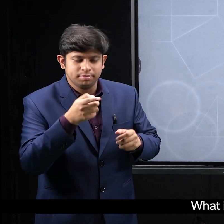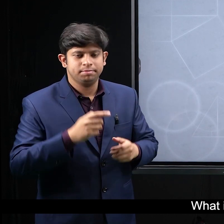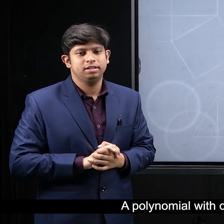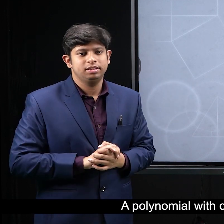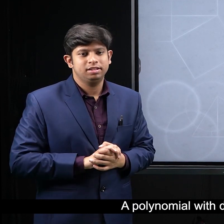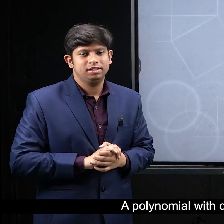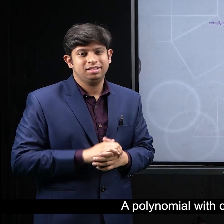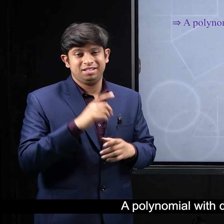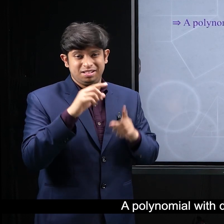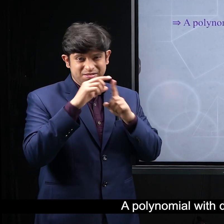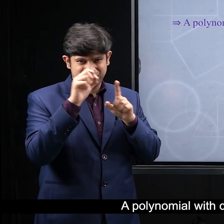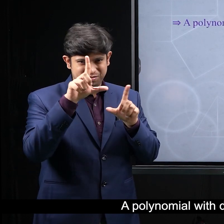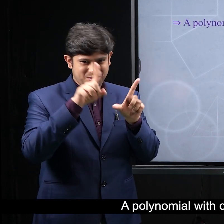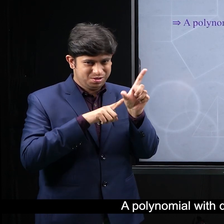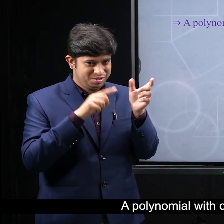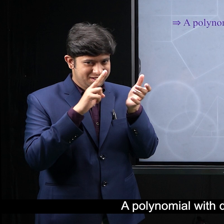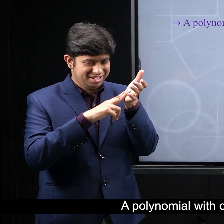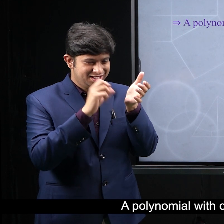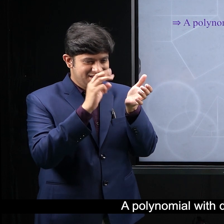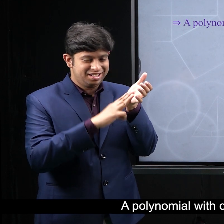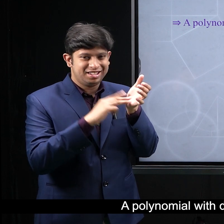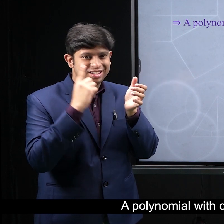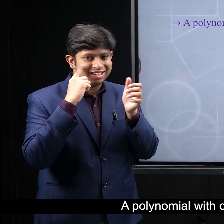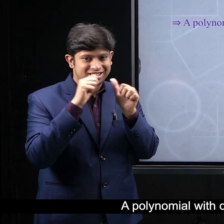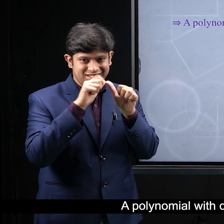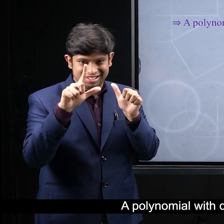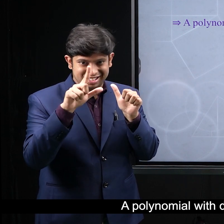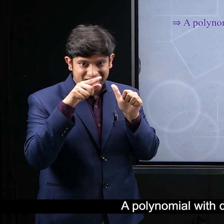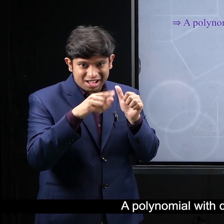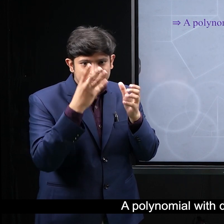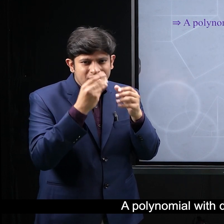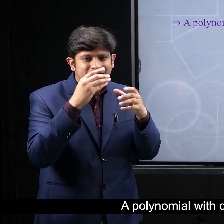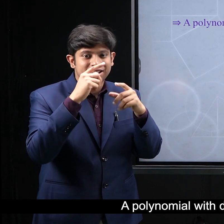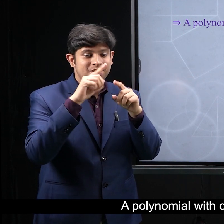A polynomial with degree 1 is called linear polynomial.